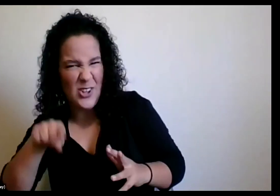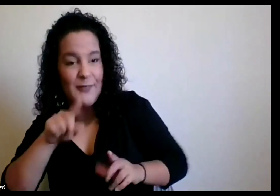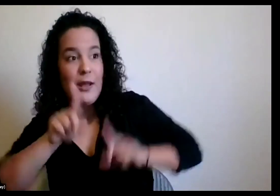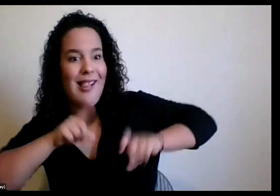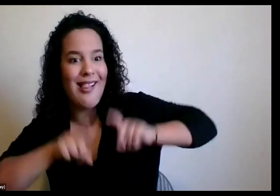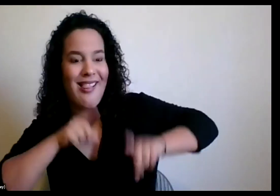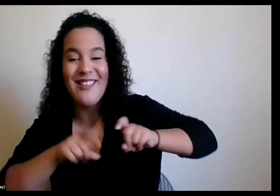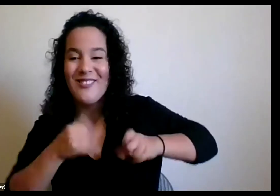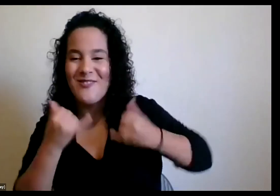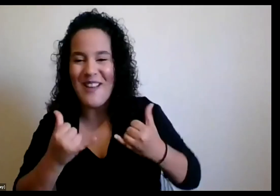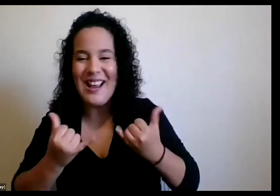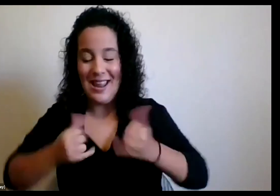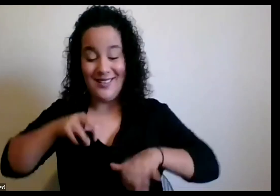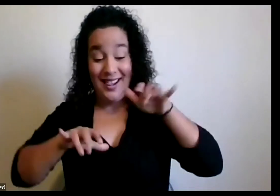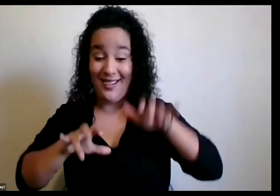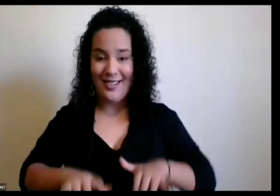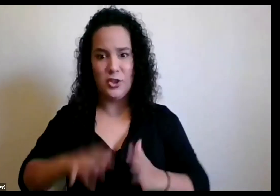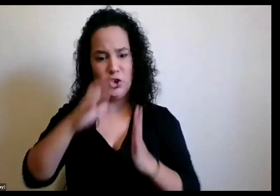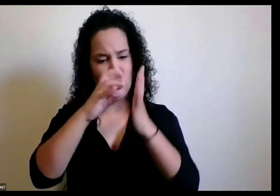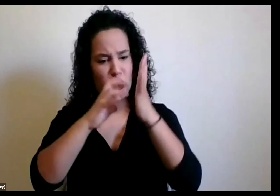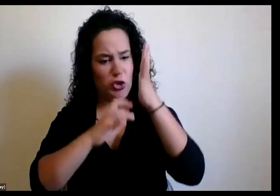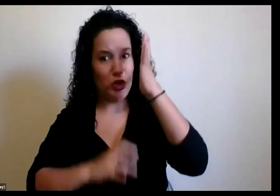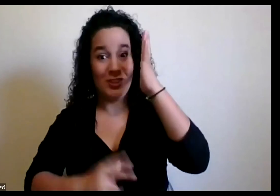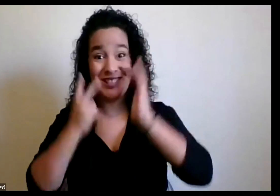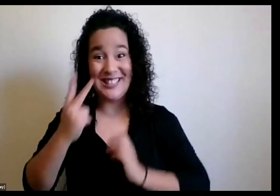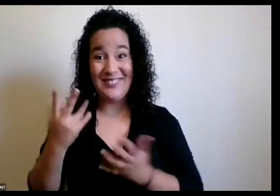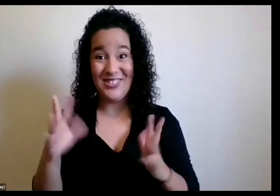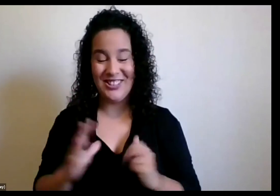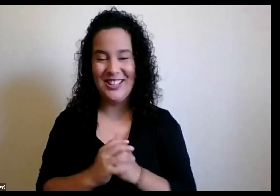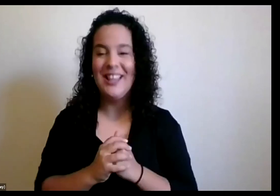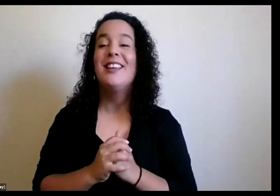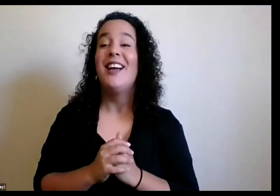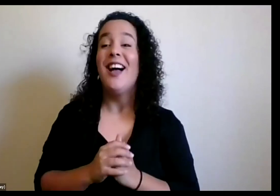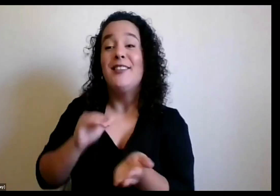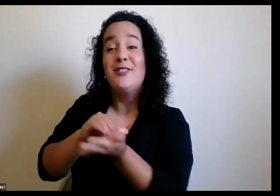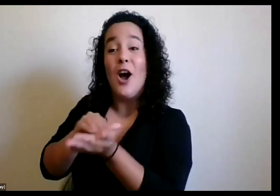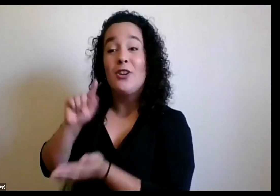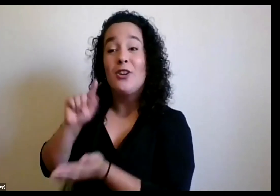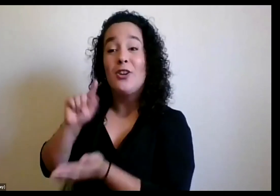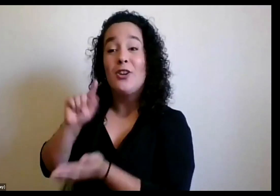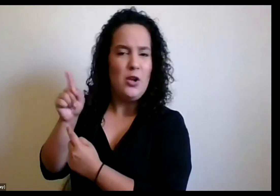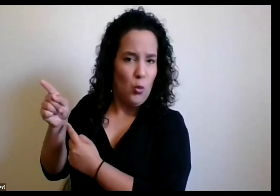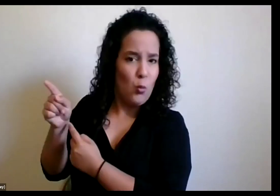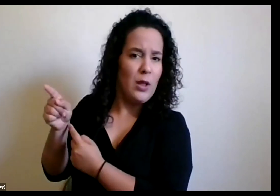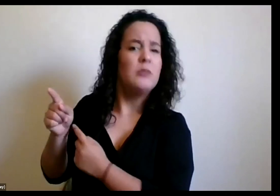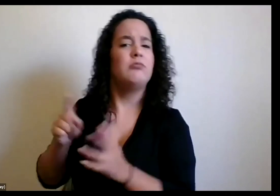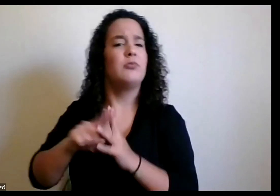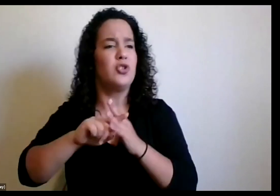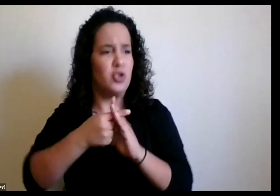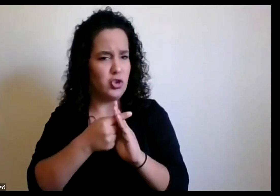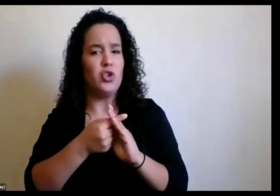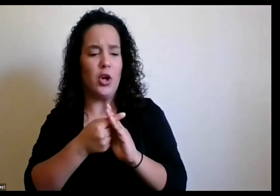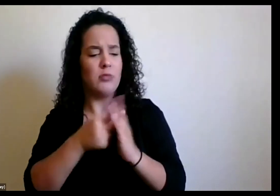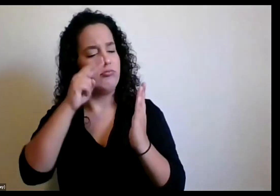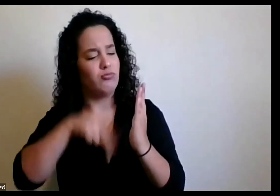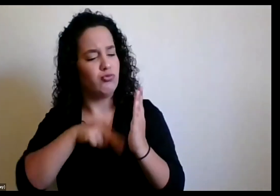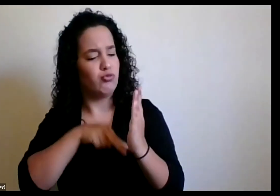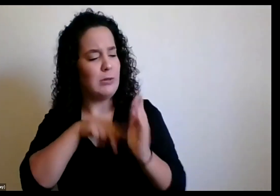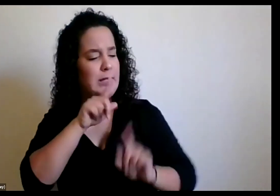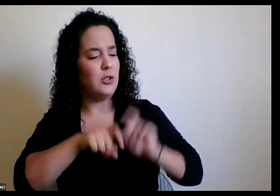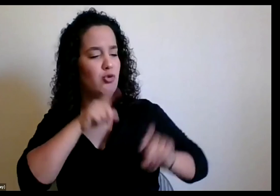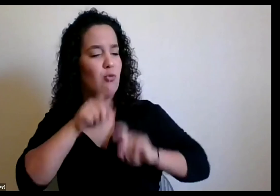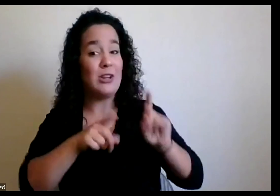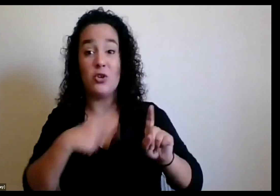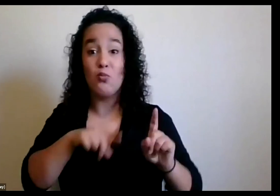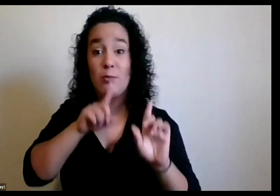chat box and in the Q&A. I think Dr. T is going to sort of facilitate us through some of the questions. And I'm excited to dig